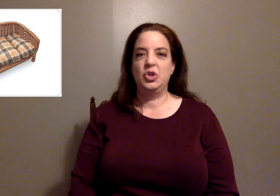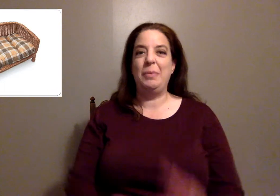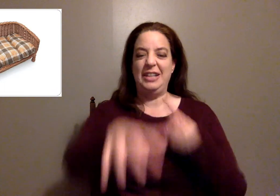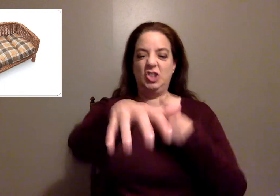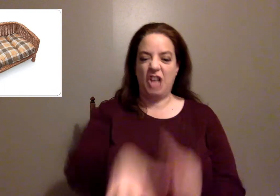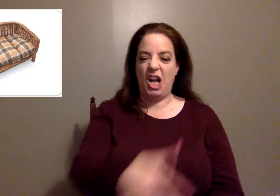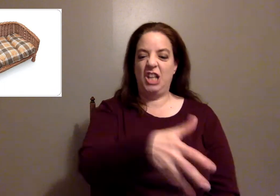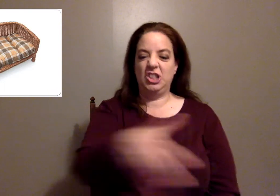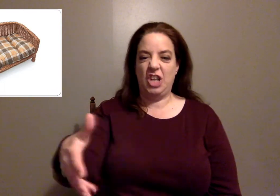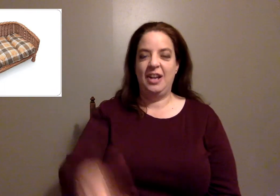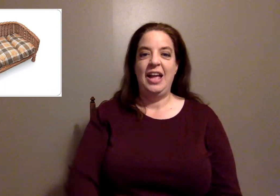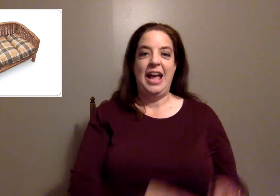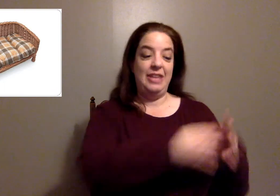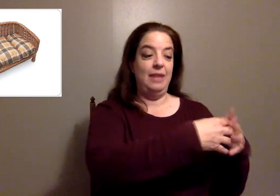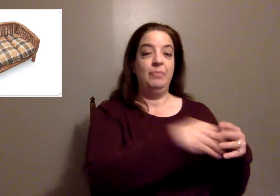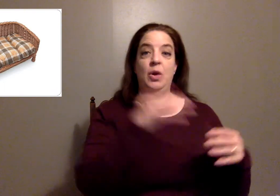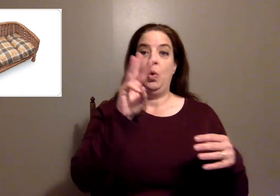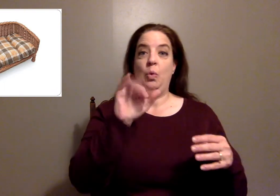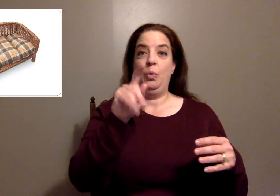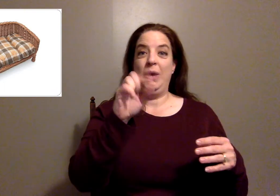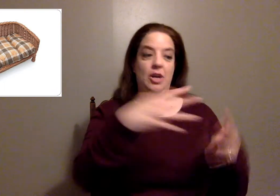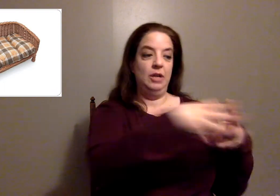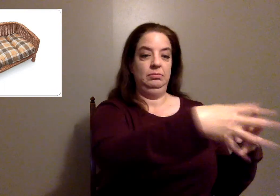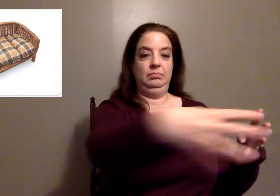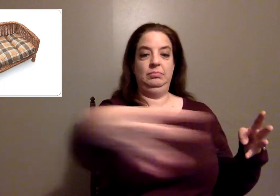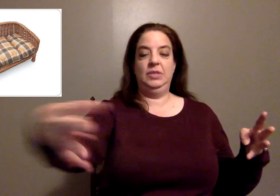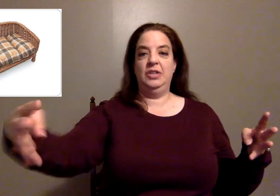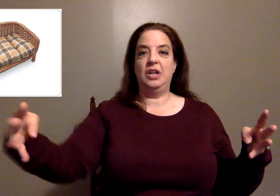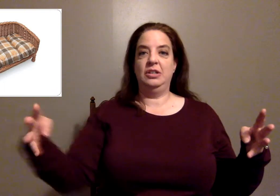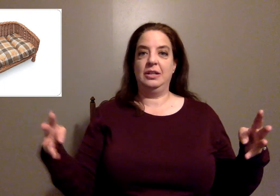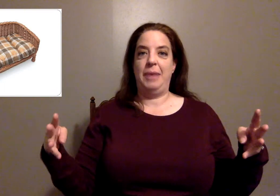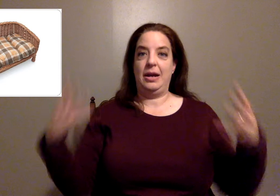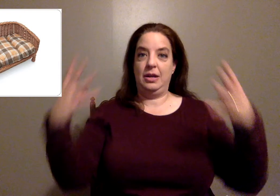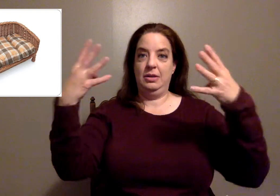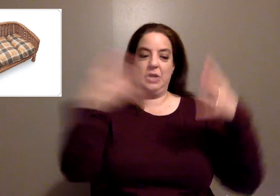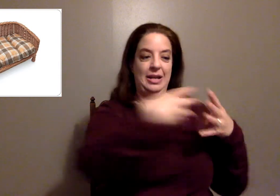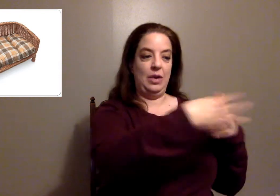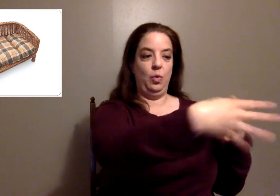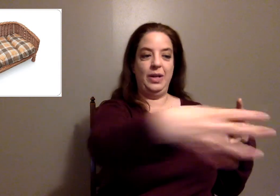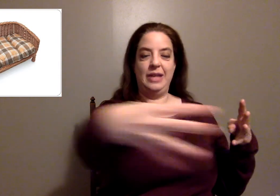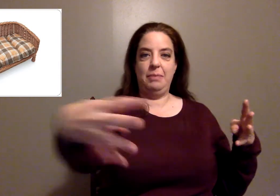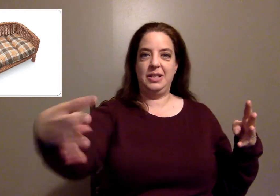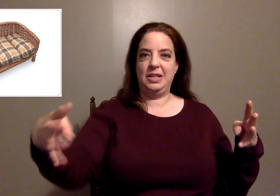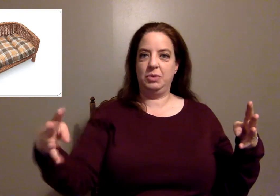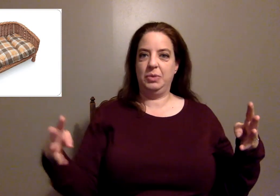might, and then wicker is all along the back. So I'd kind of wiggle that because that's what the wicker looks